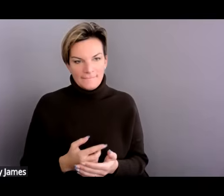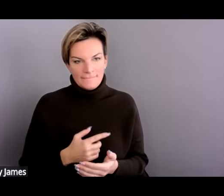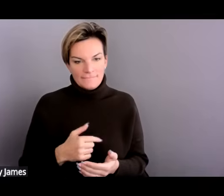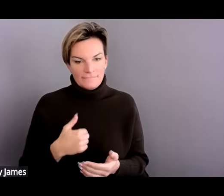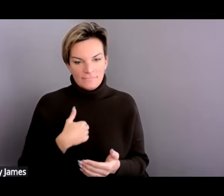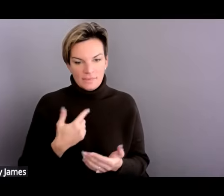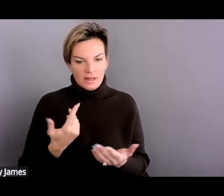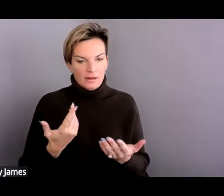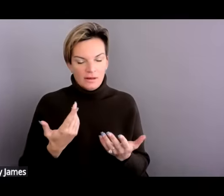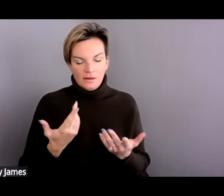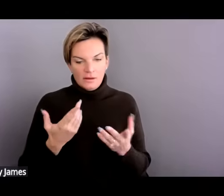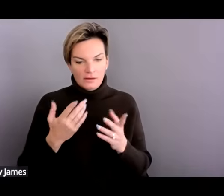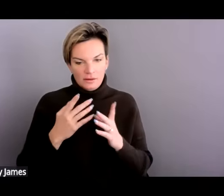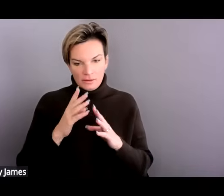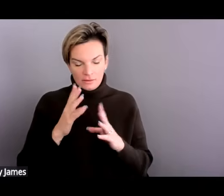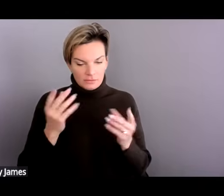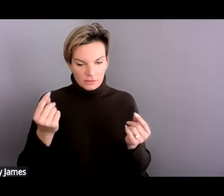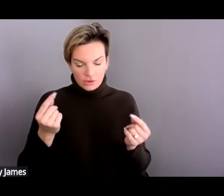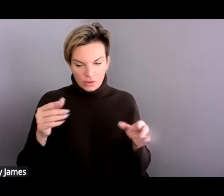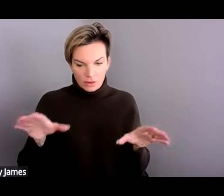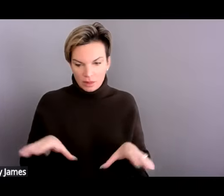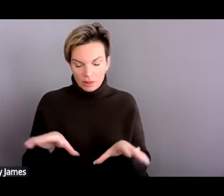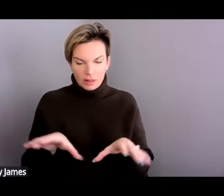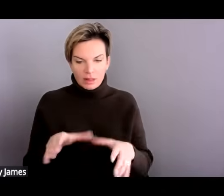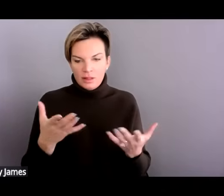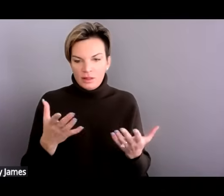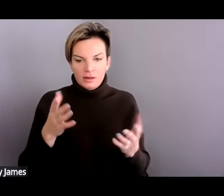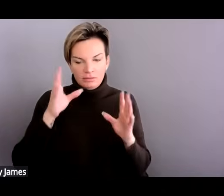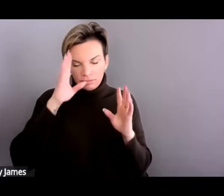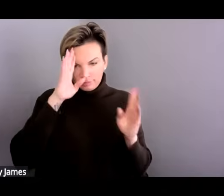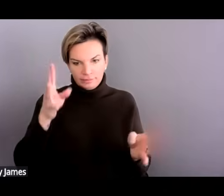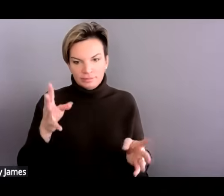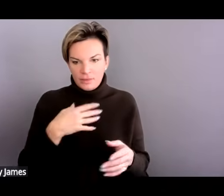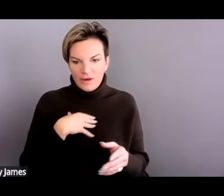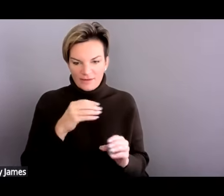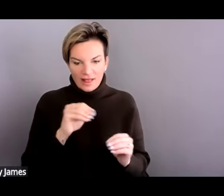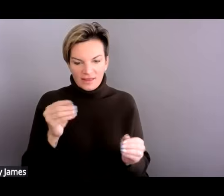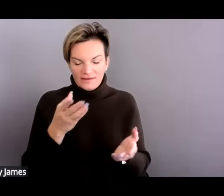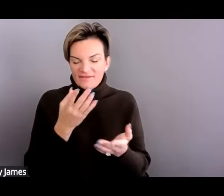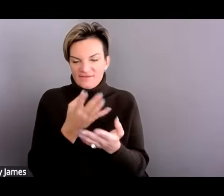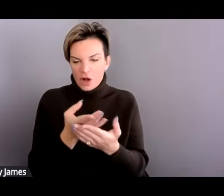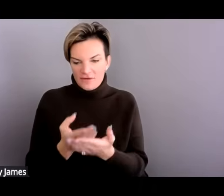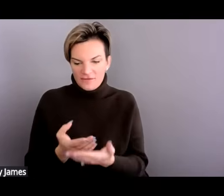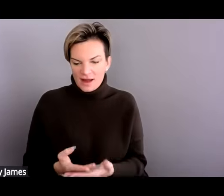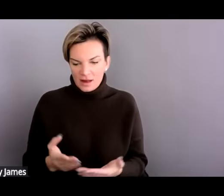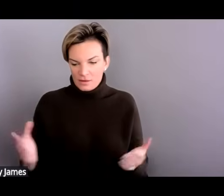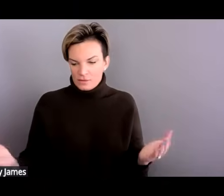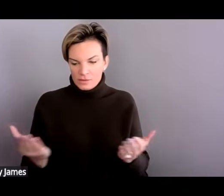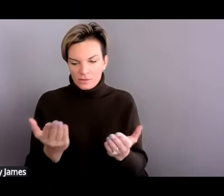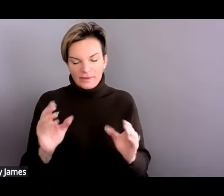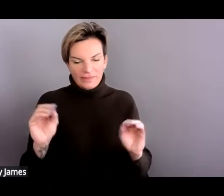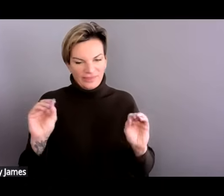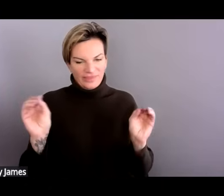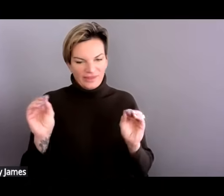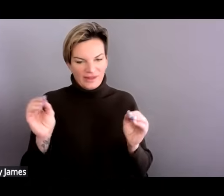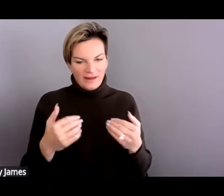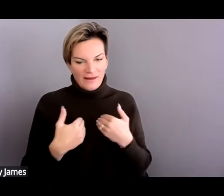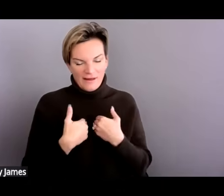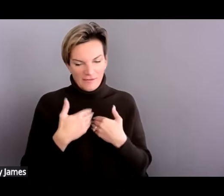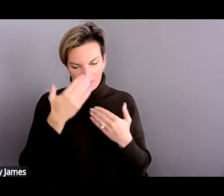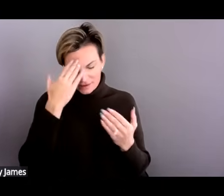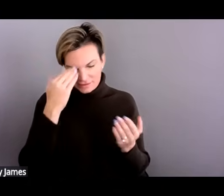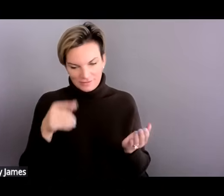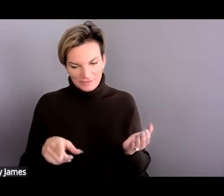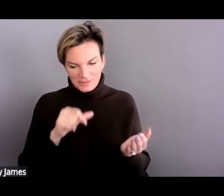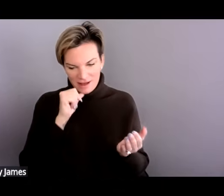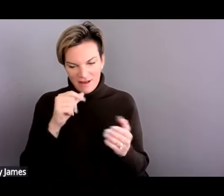because we have nothing to verify against. As a matter of fact, later in the meeting, we have an item at the end of this that's not on the agenda to